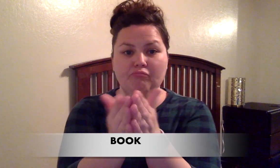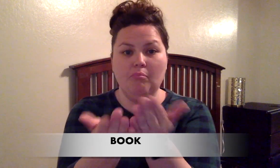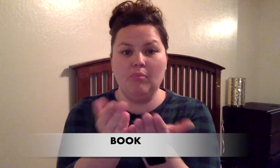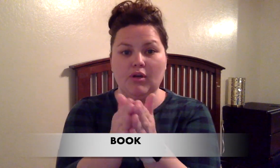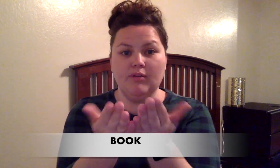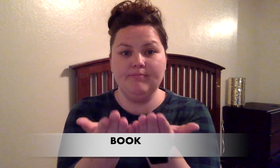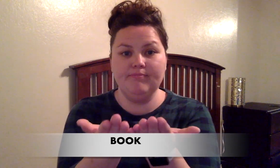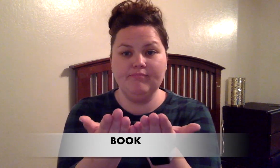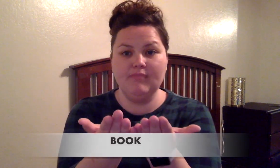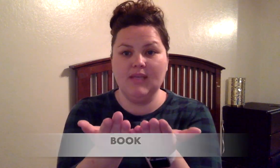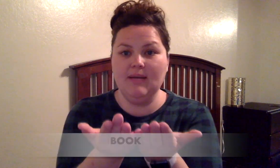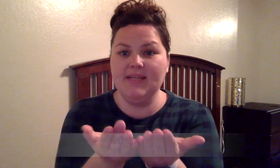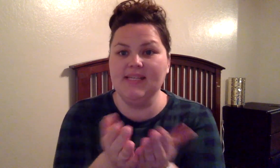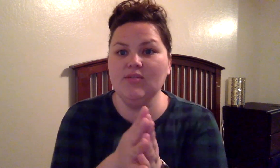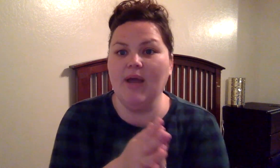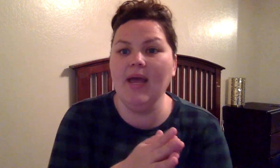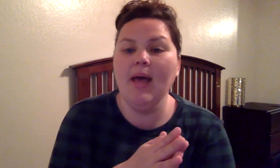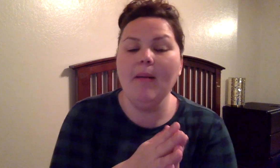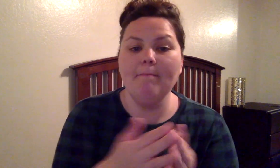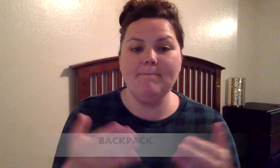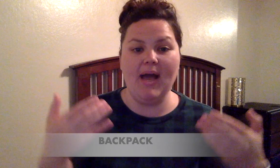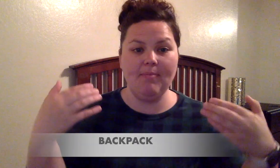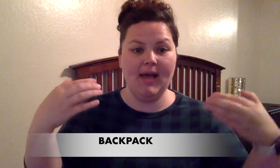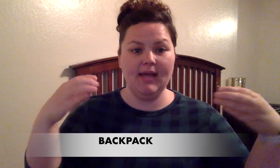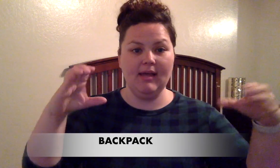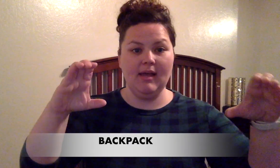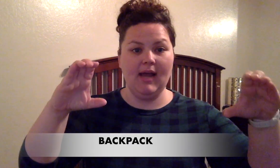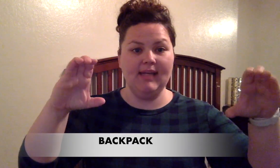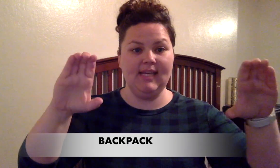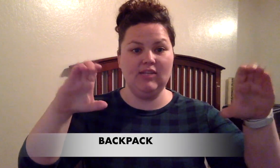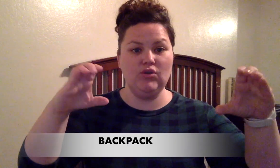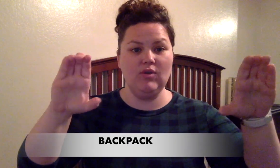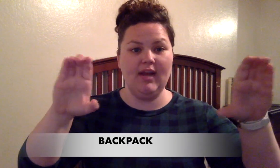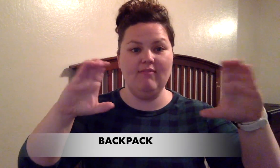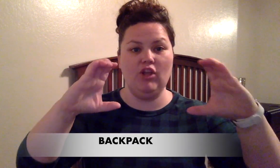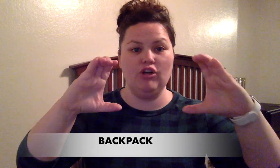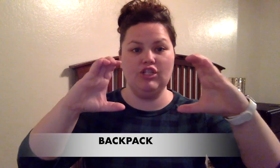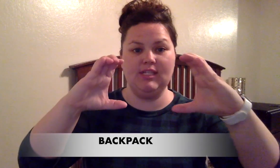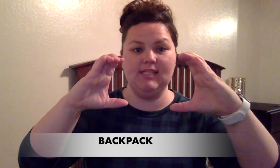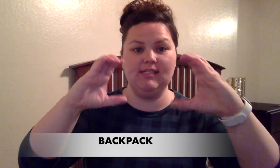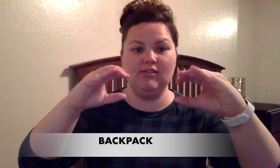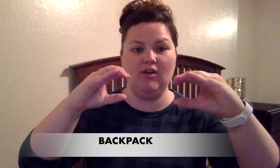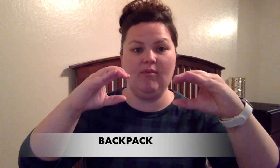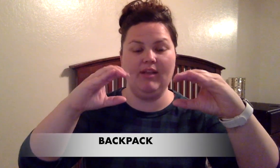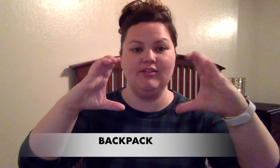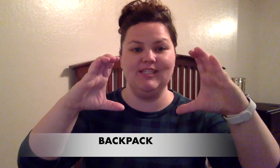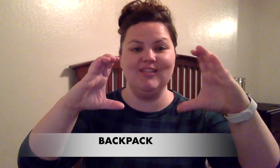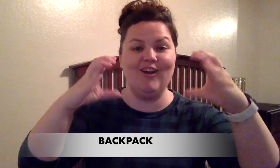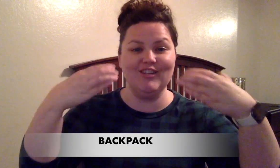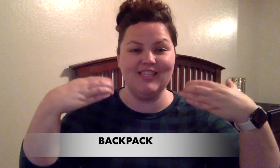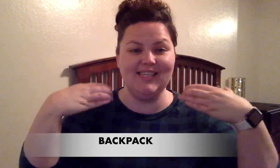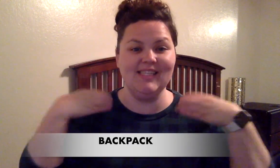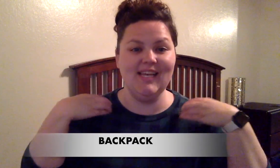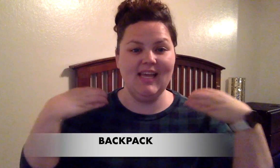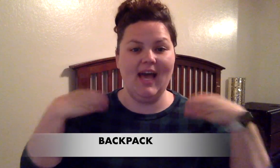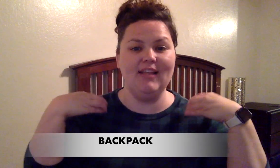Book. Kind of makes sense, right? Backpack. I take 2 kind of large C's because they're not regular C's, large C's at the